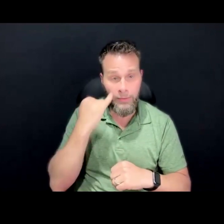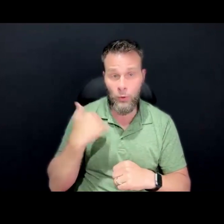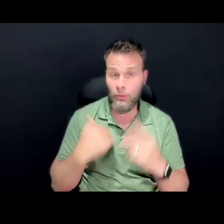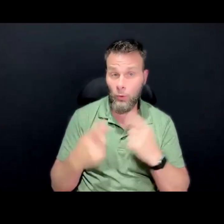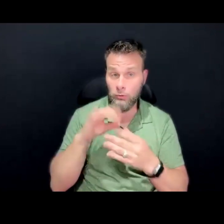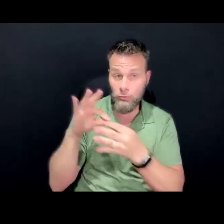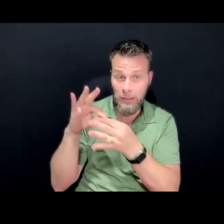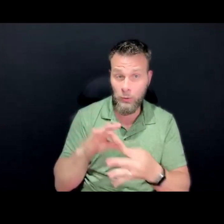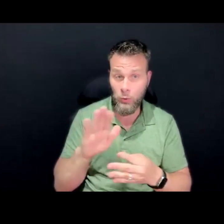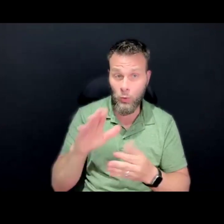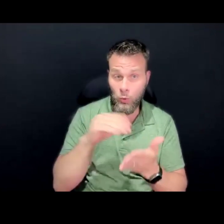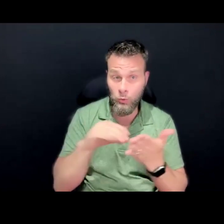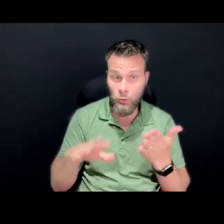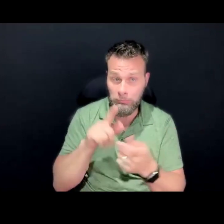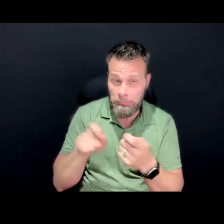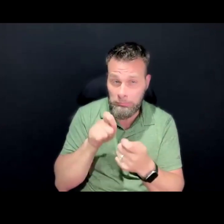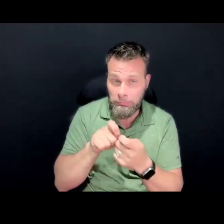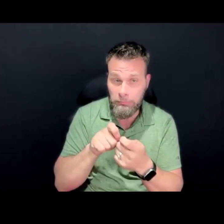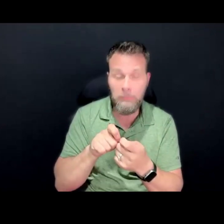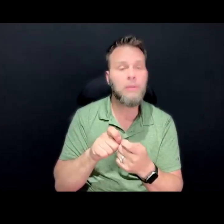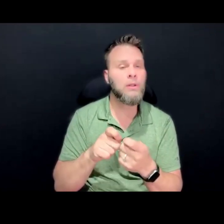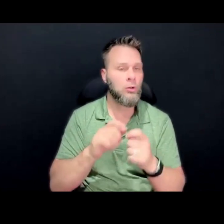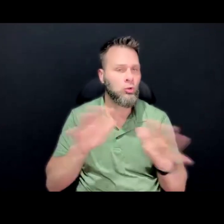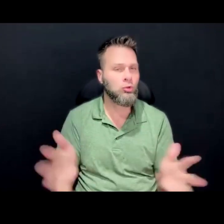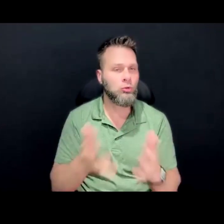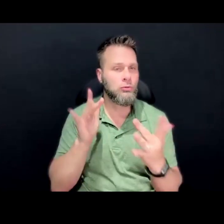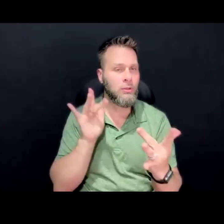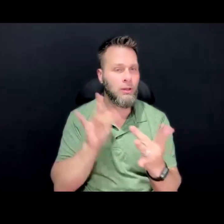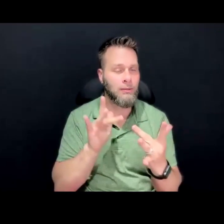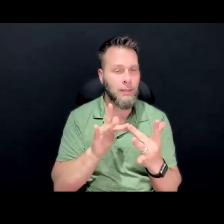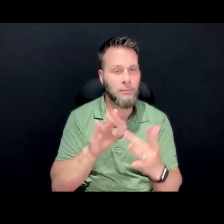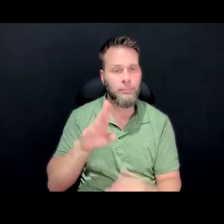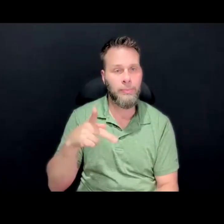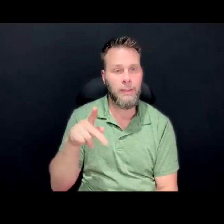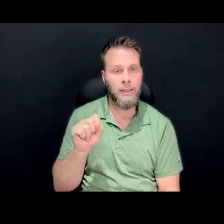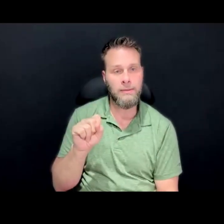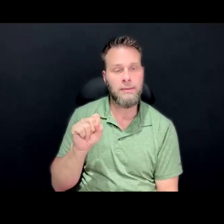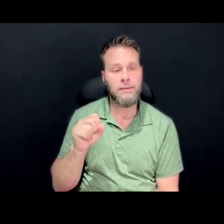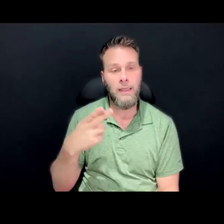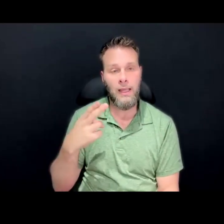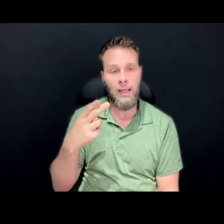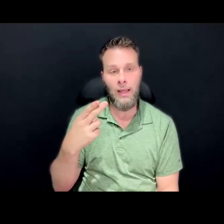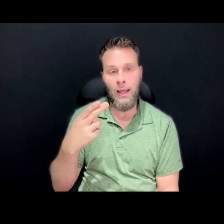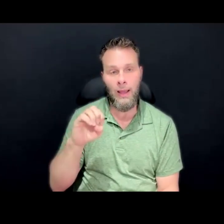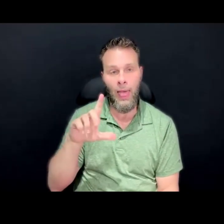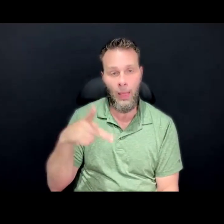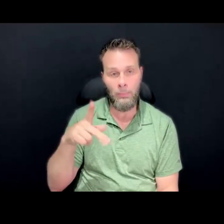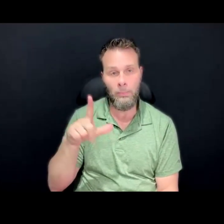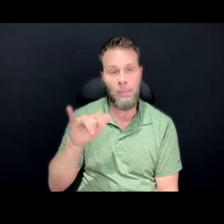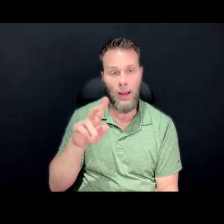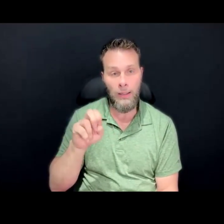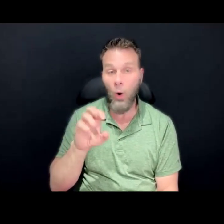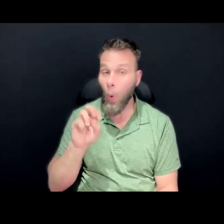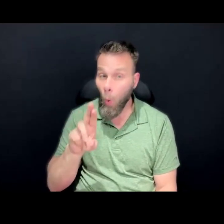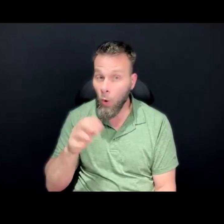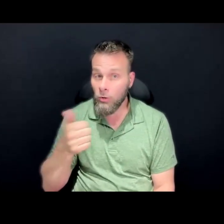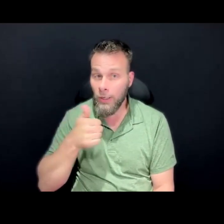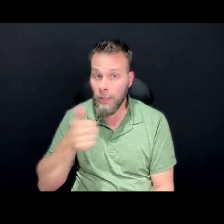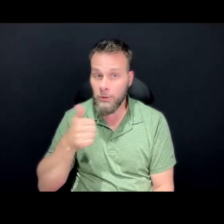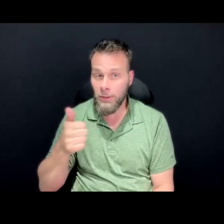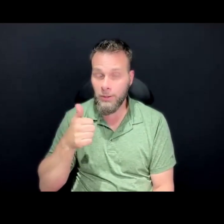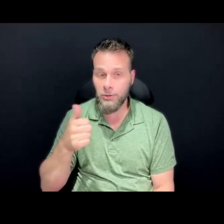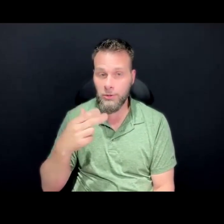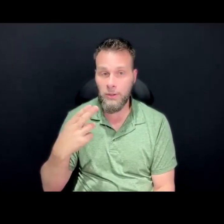student, we encourage you to reach out to the BPS helpline or the transportation hotline for direct